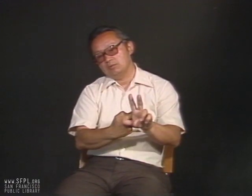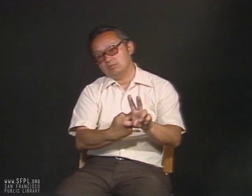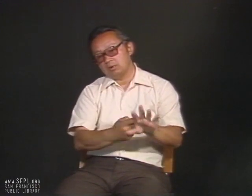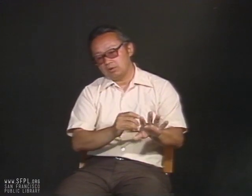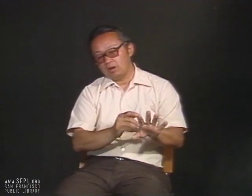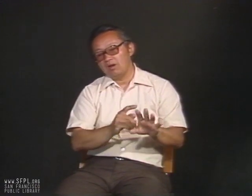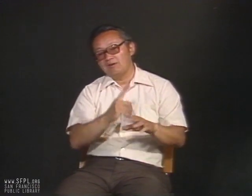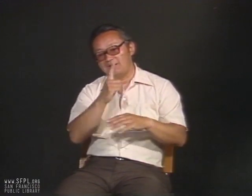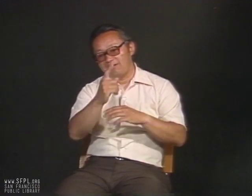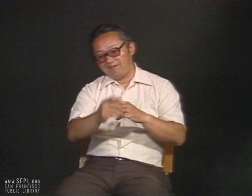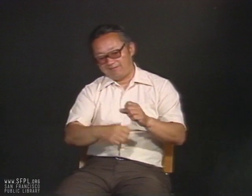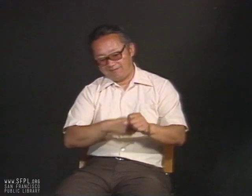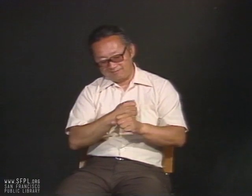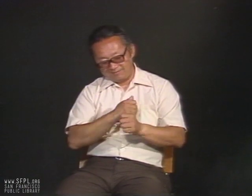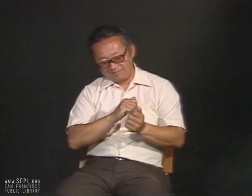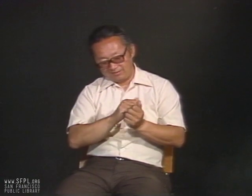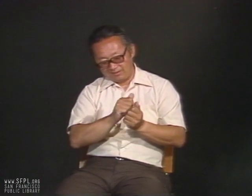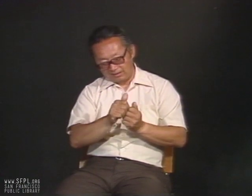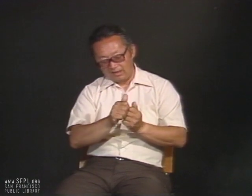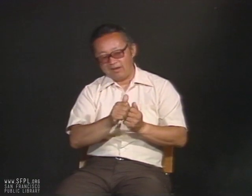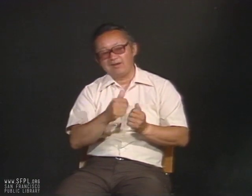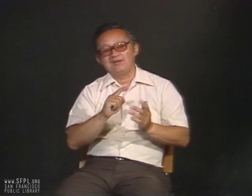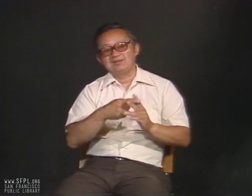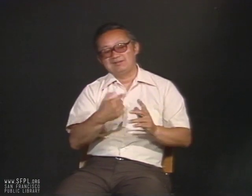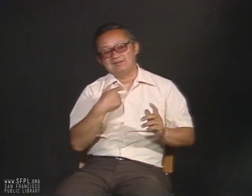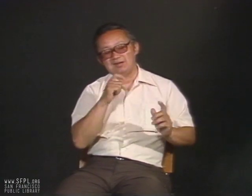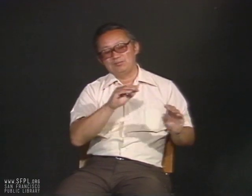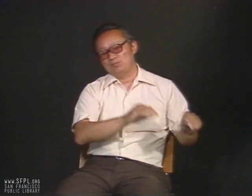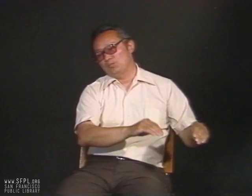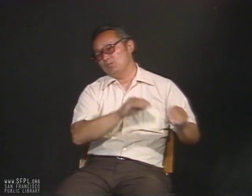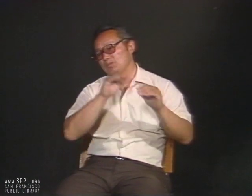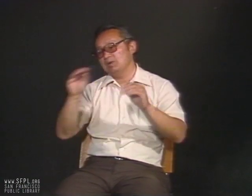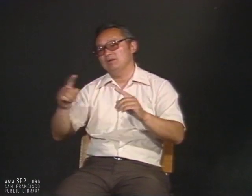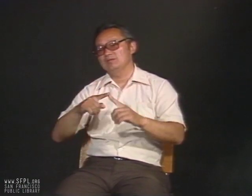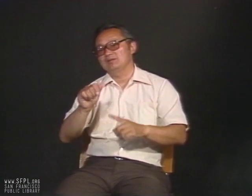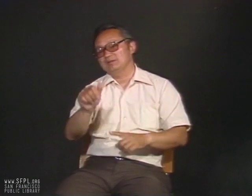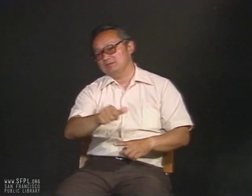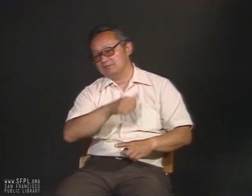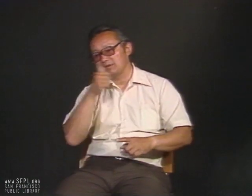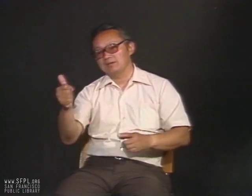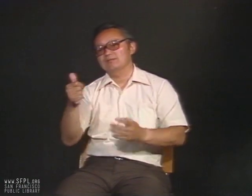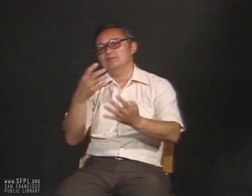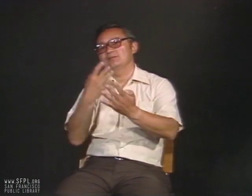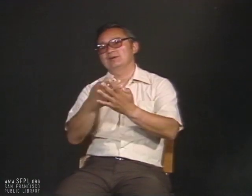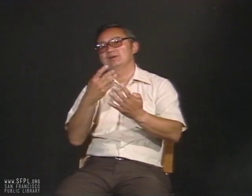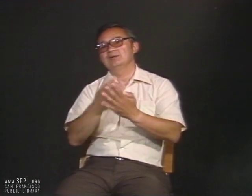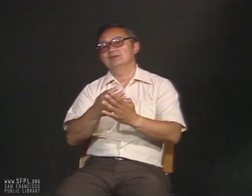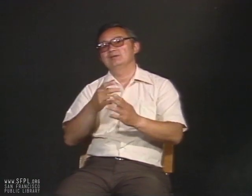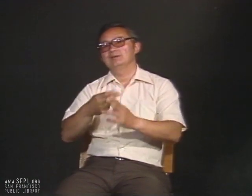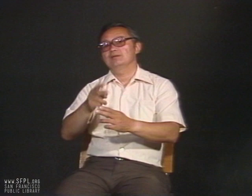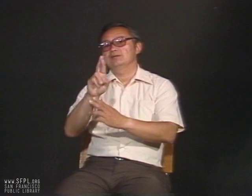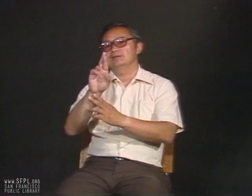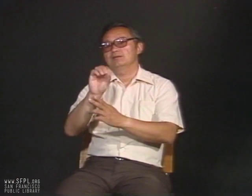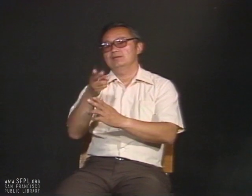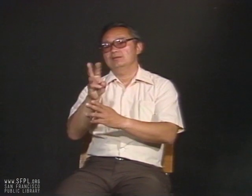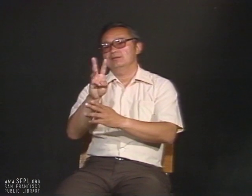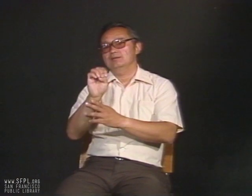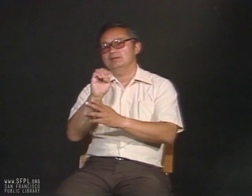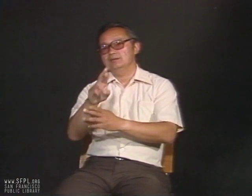1 year later, we were moved to yet another camp, Ruhr Place. At